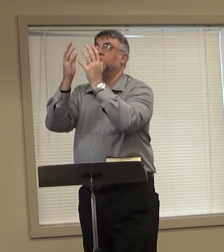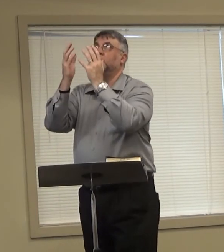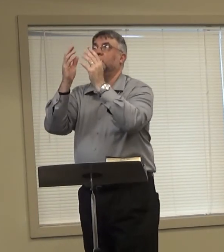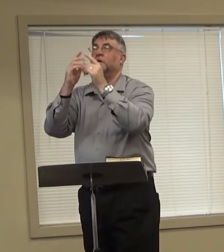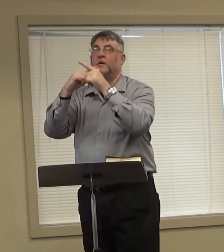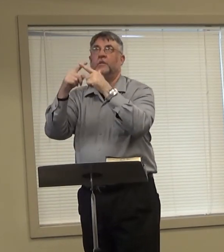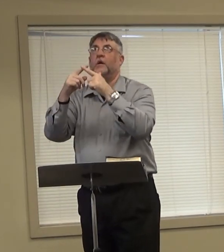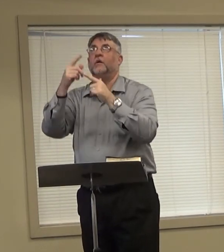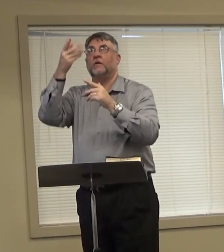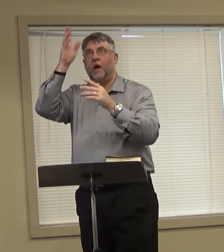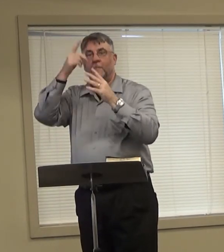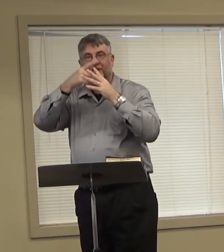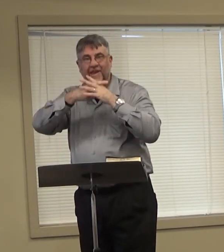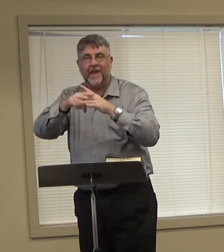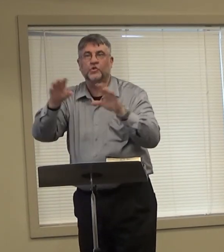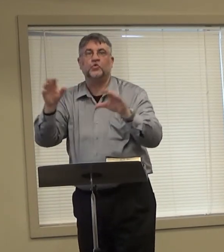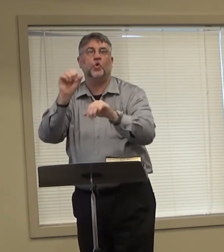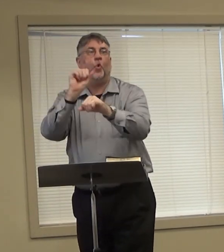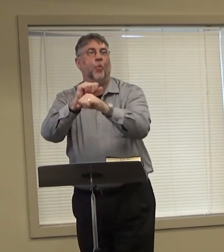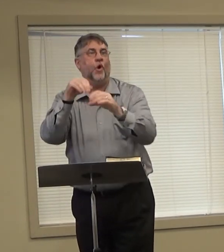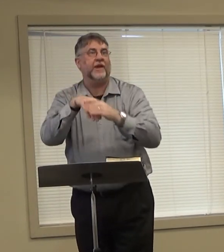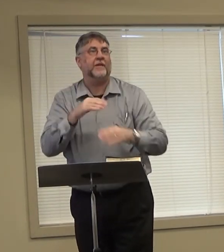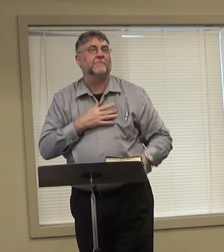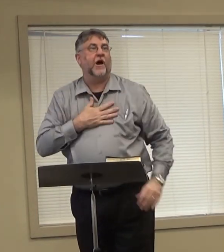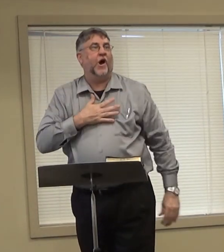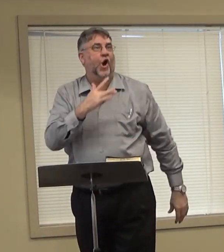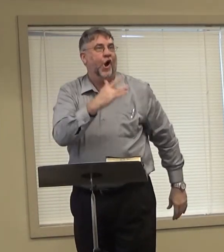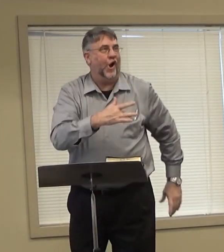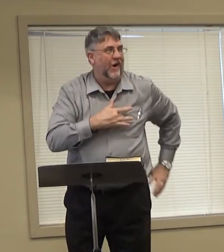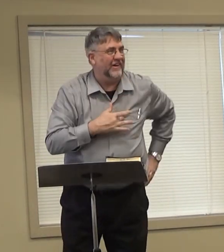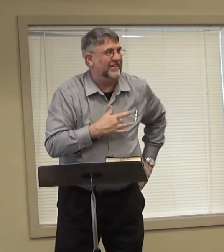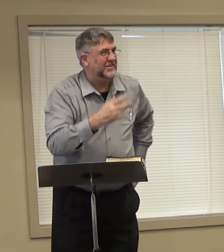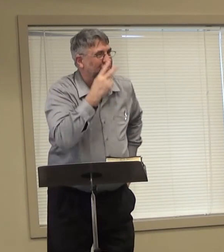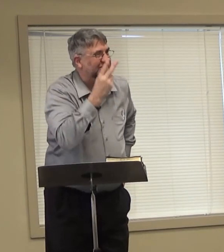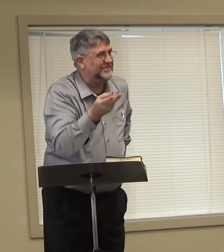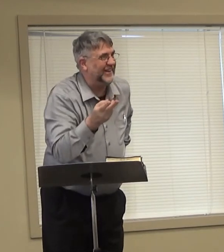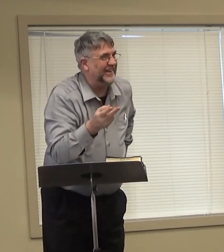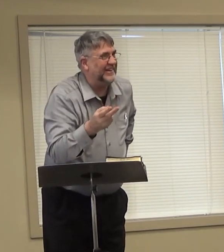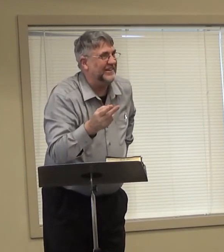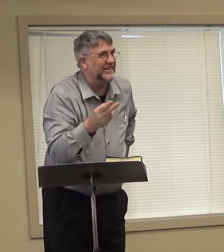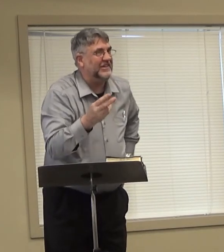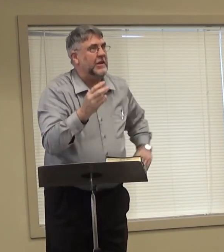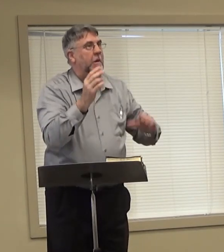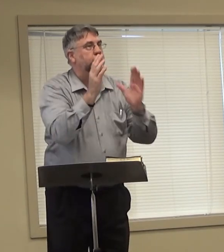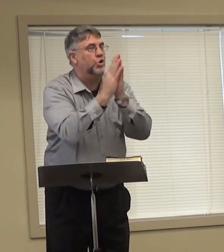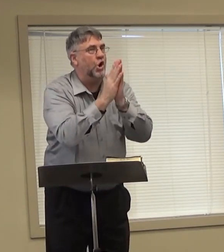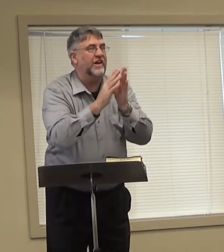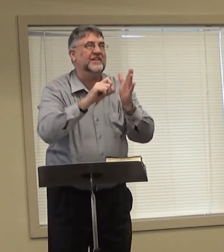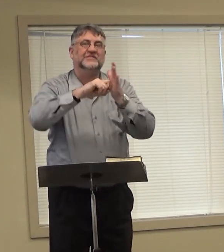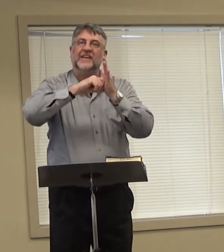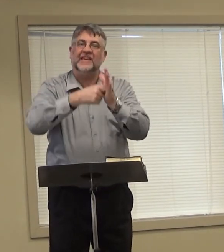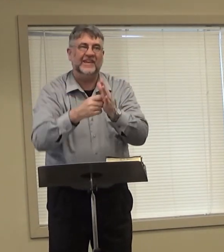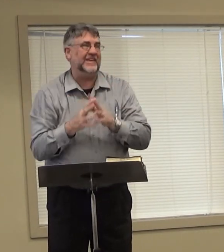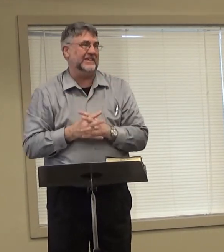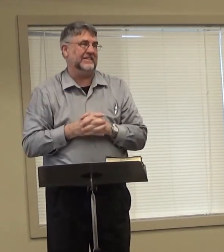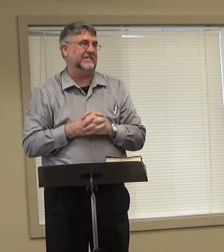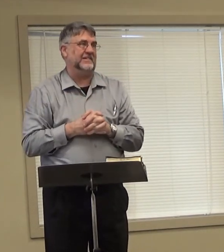God's face and God began to work in our hearts and cause us to mature and change.